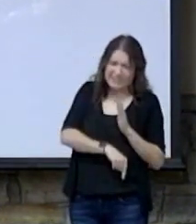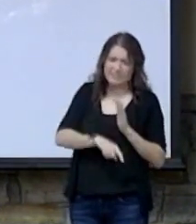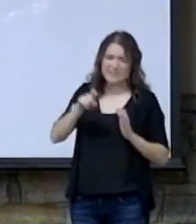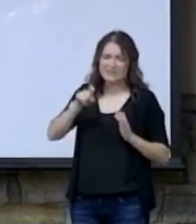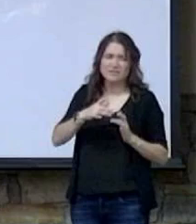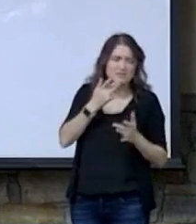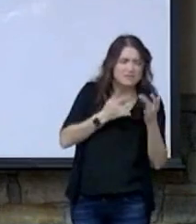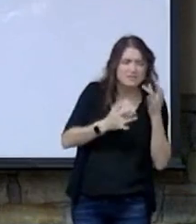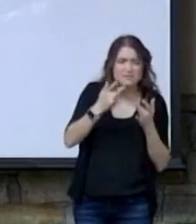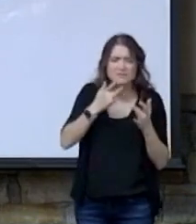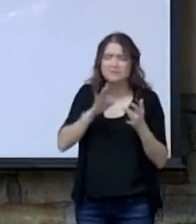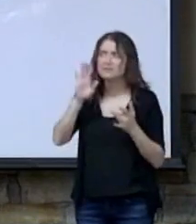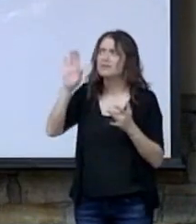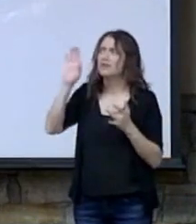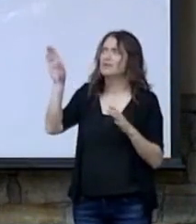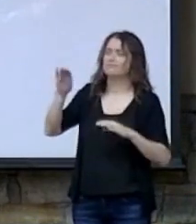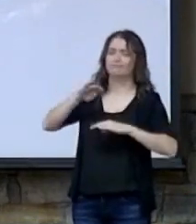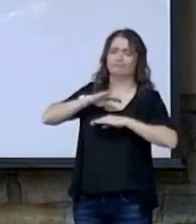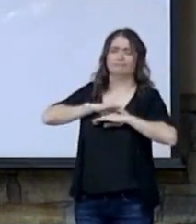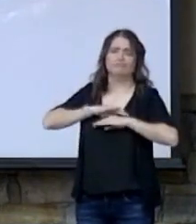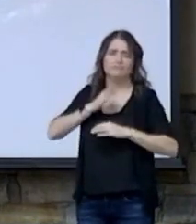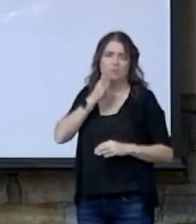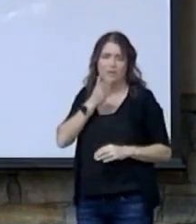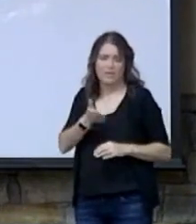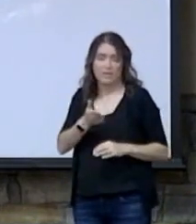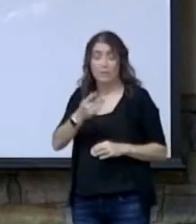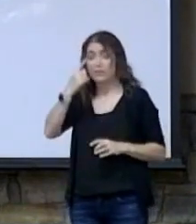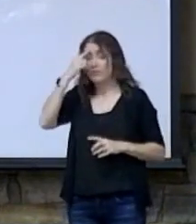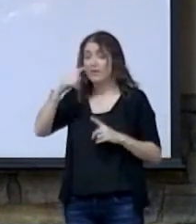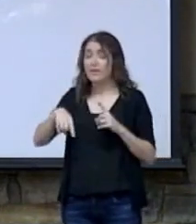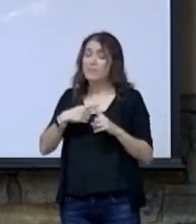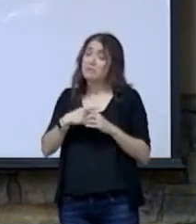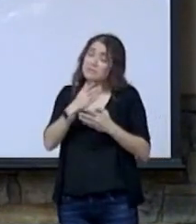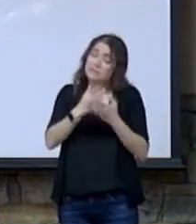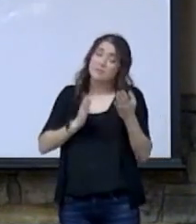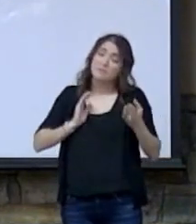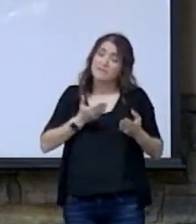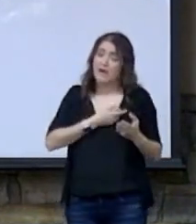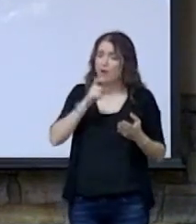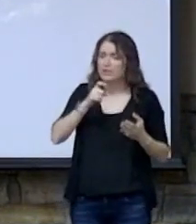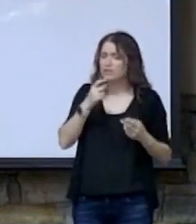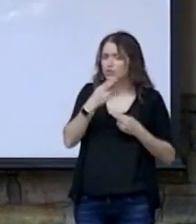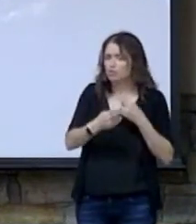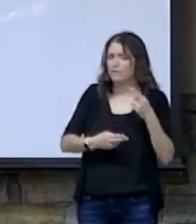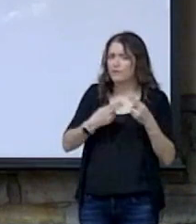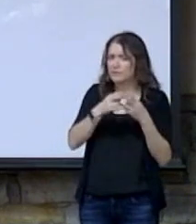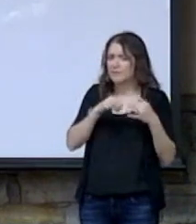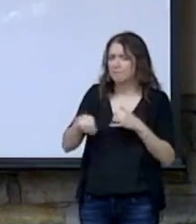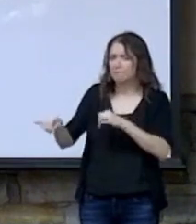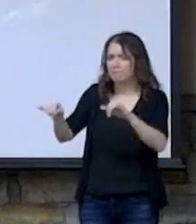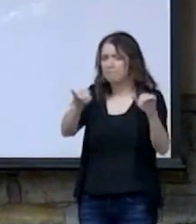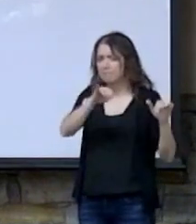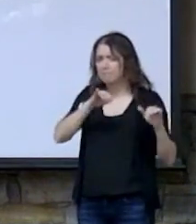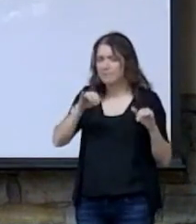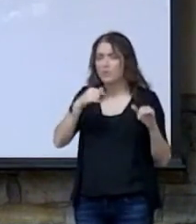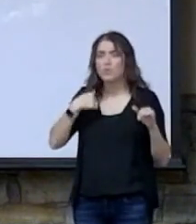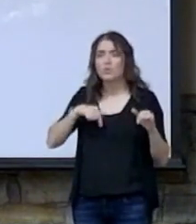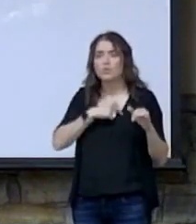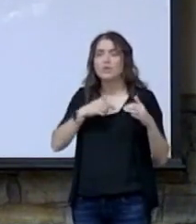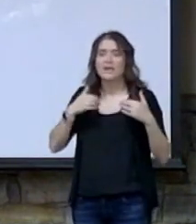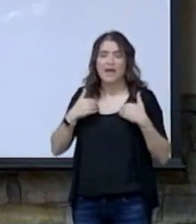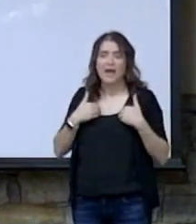what's amazing when you really stop and think about it. Some of our needs are universal. We have a universal need